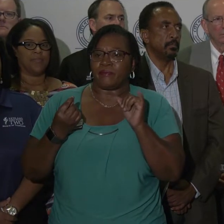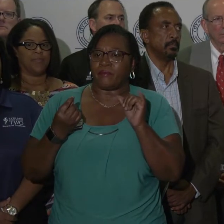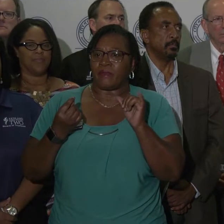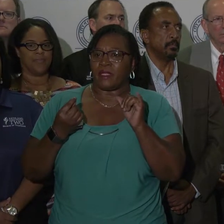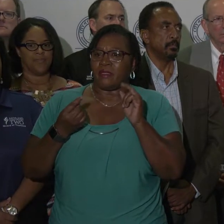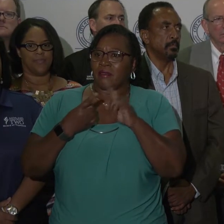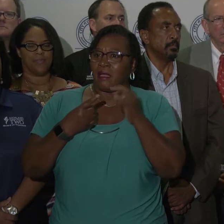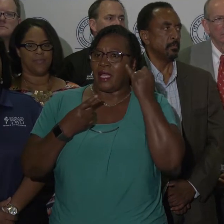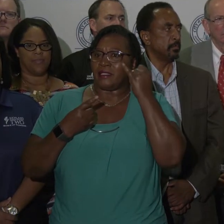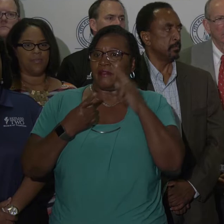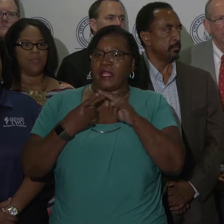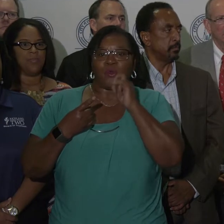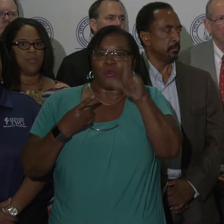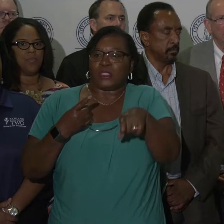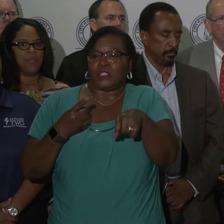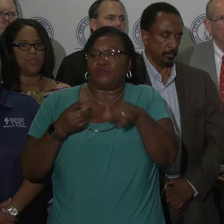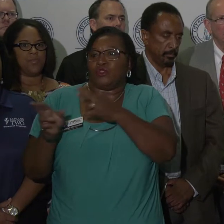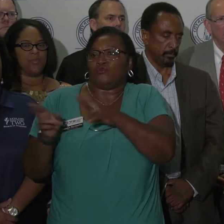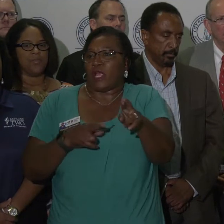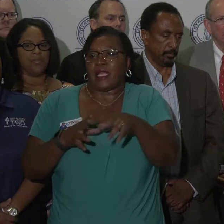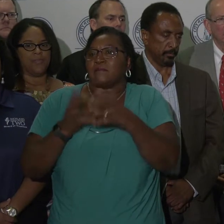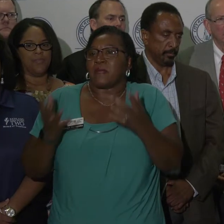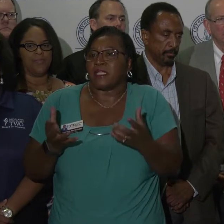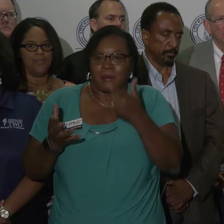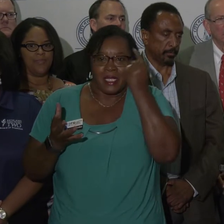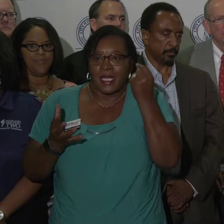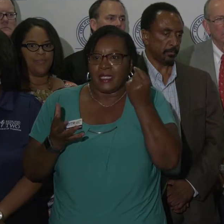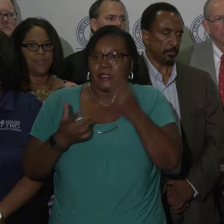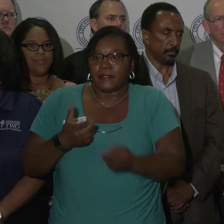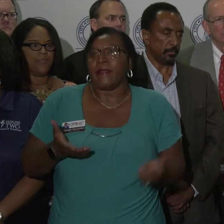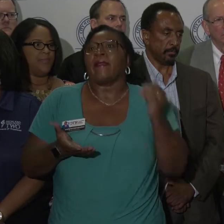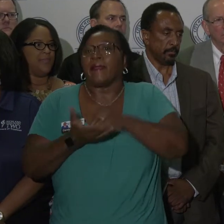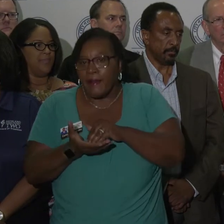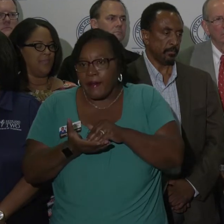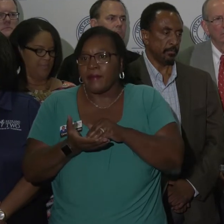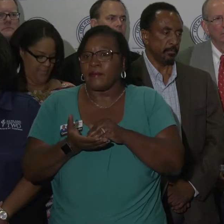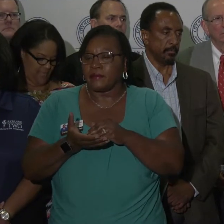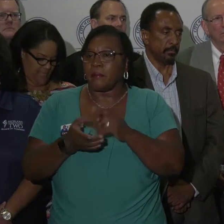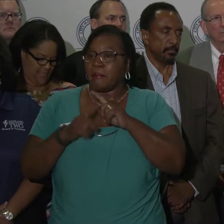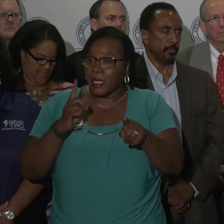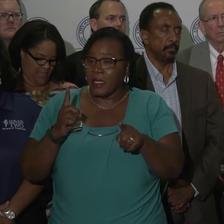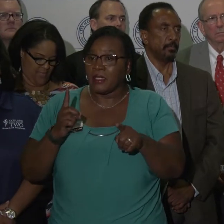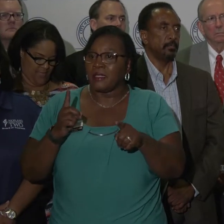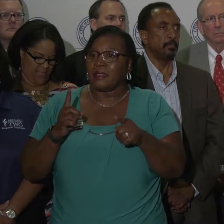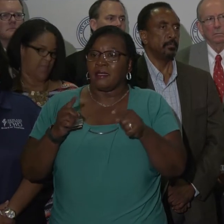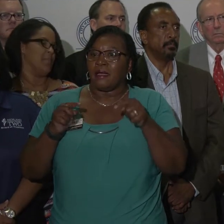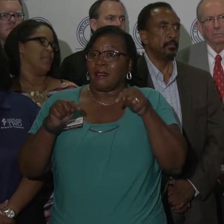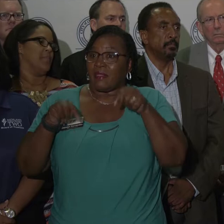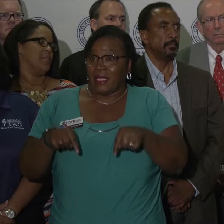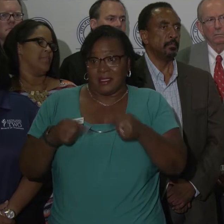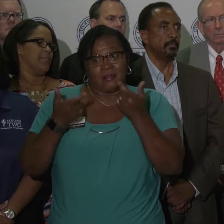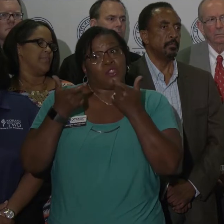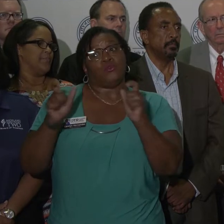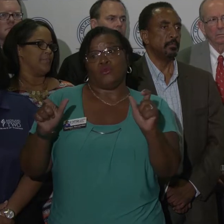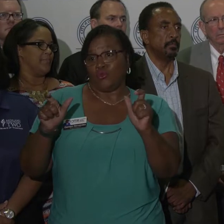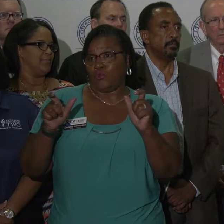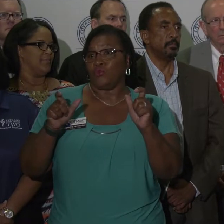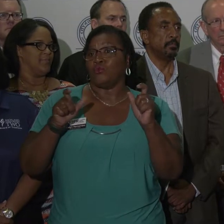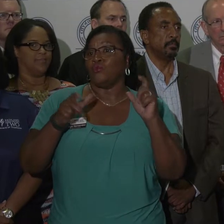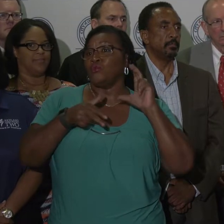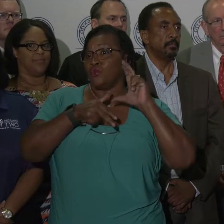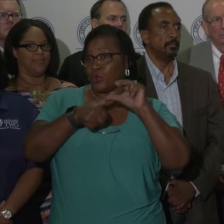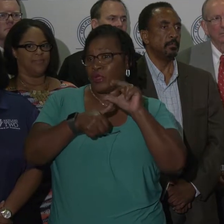fall into the idea that we don't need to prepare as much because this is just another storm. This is a major storm. This is